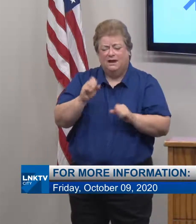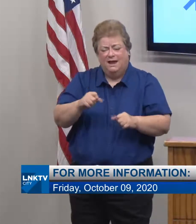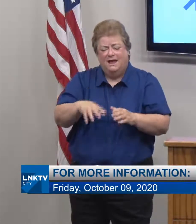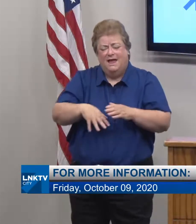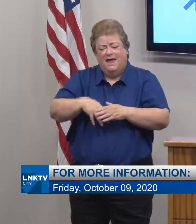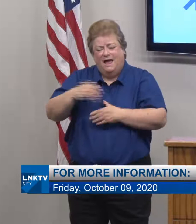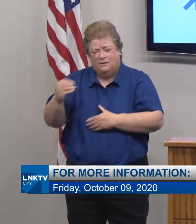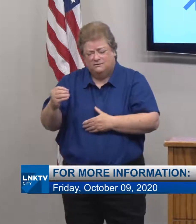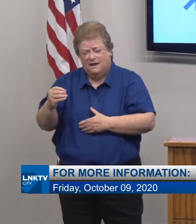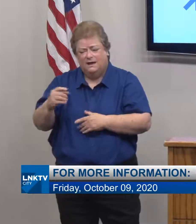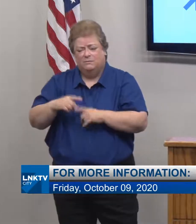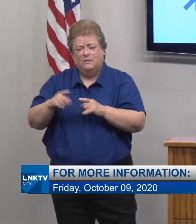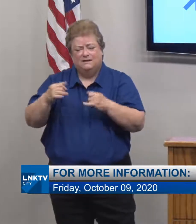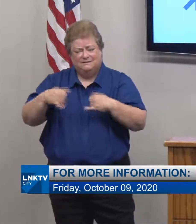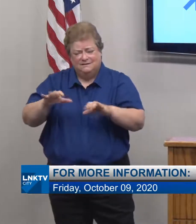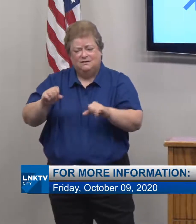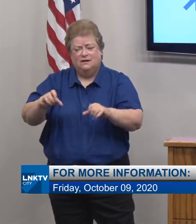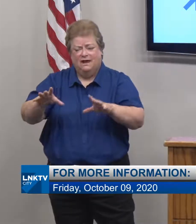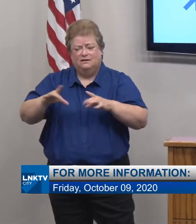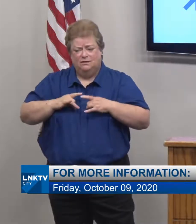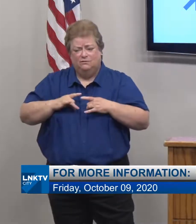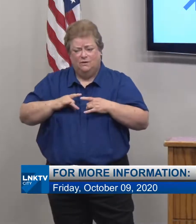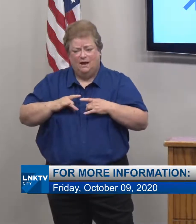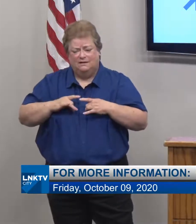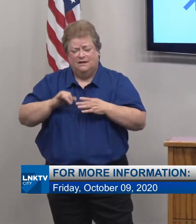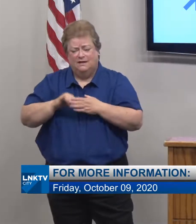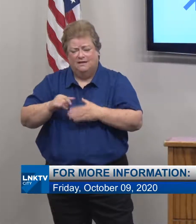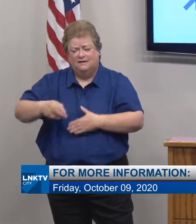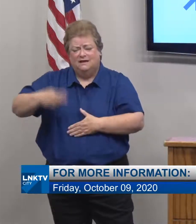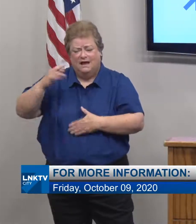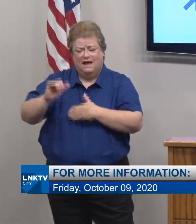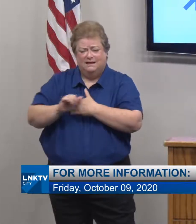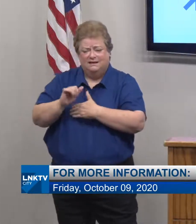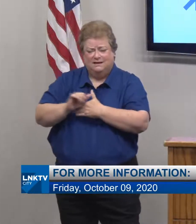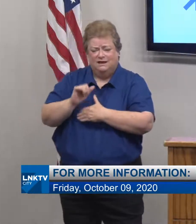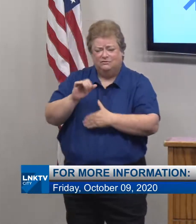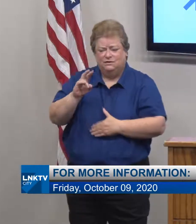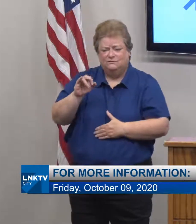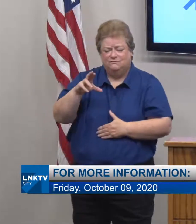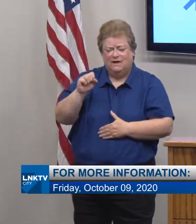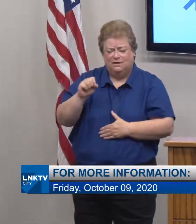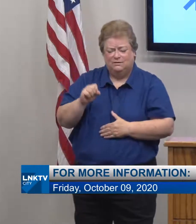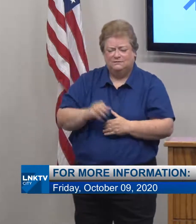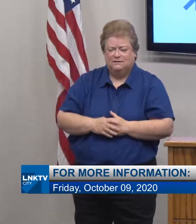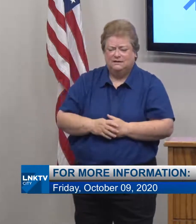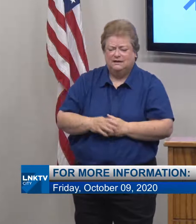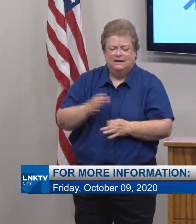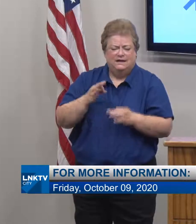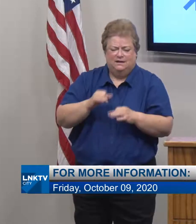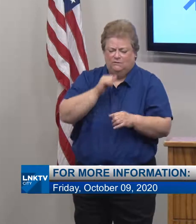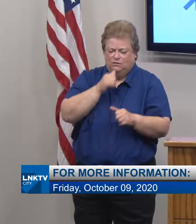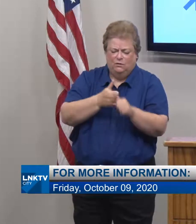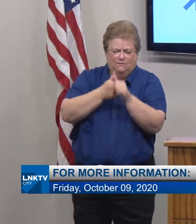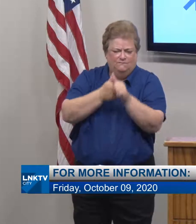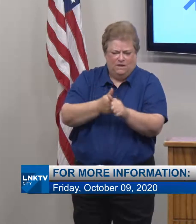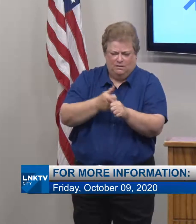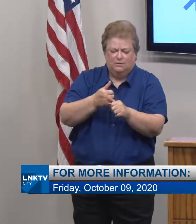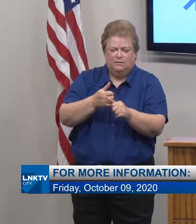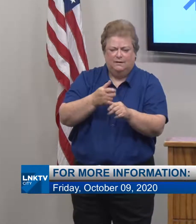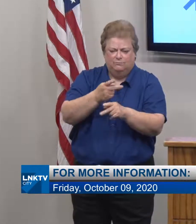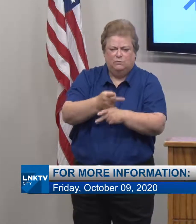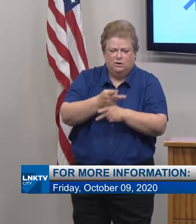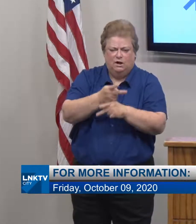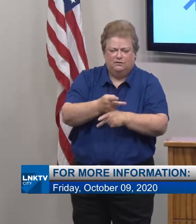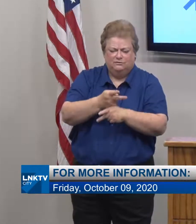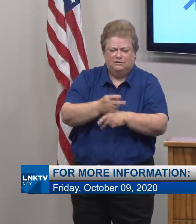still contract this highly dangerous virus outside if you do not follow the precautions.